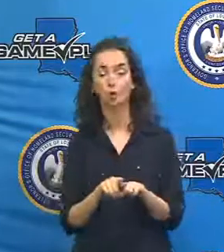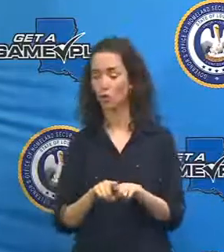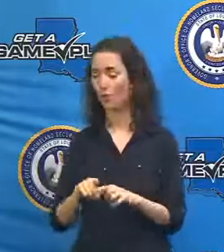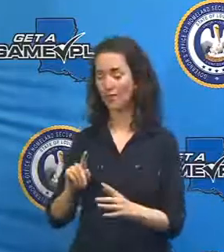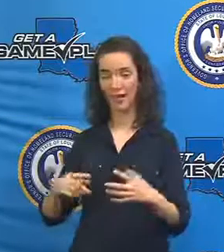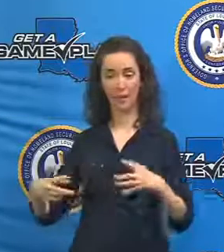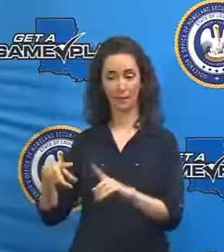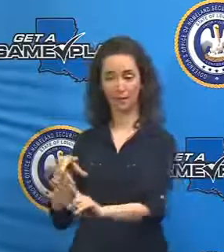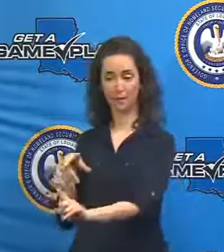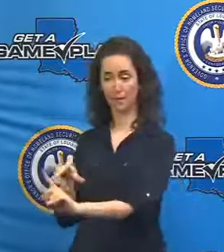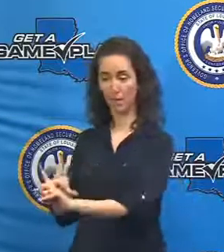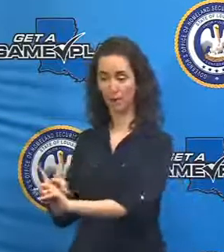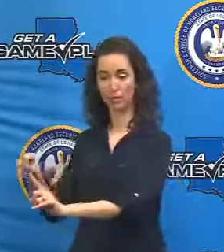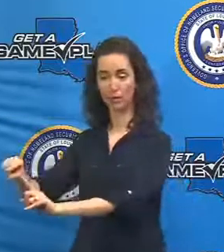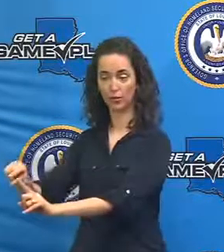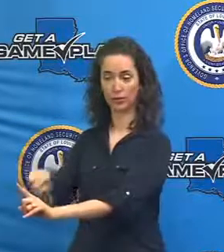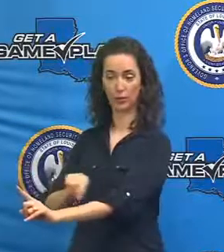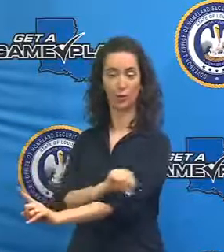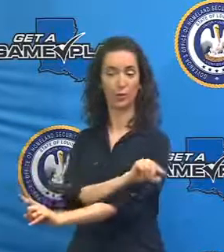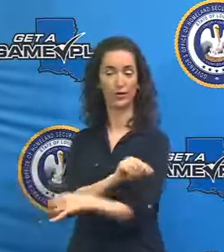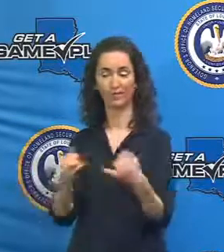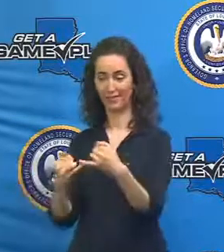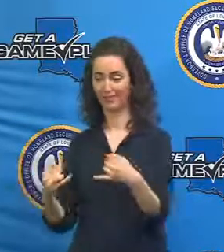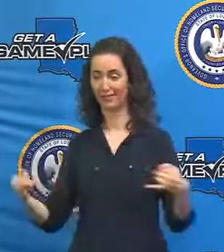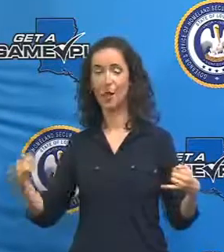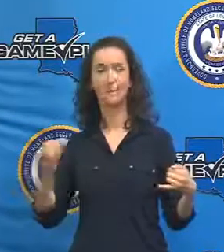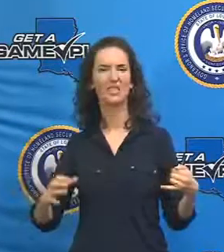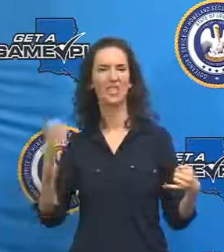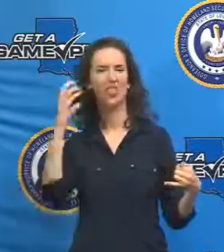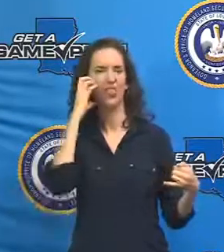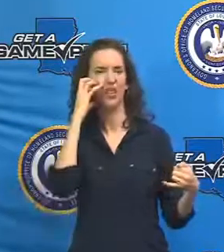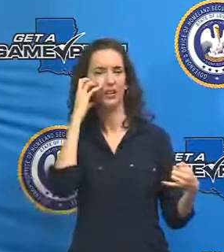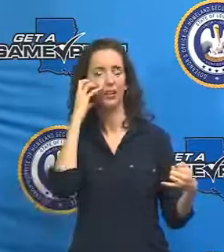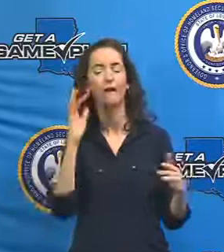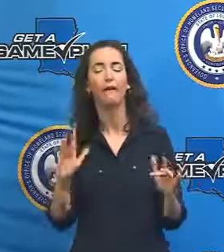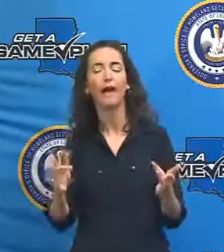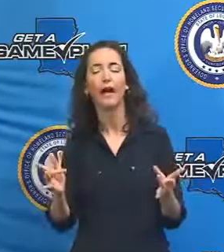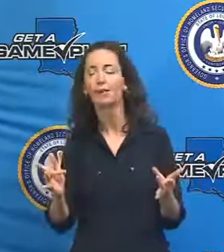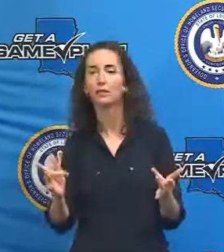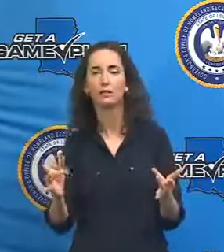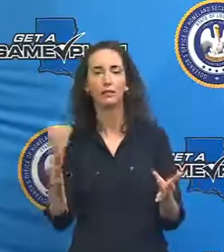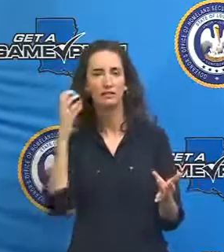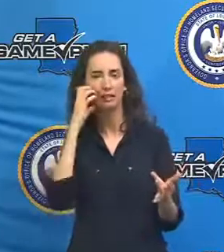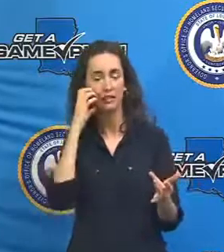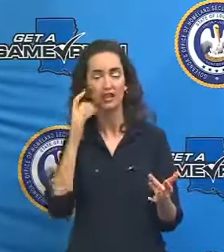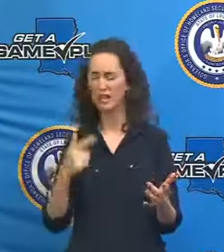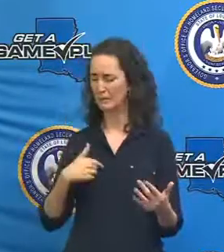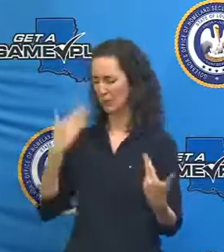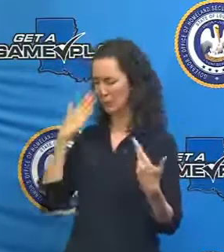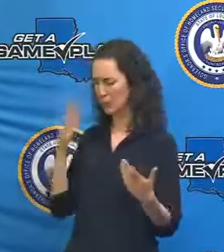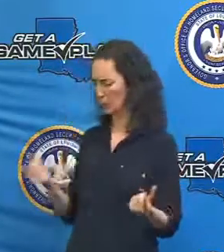it. It's got to be of a thick enough gauge to handle the load. And if you're not sure what you're doing, ask someone who doesn't know what they're doing.